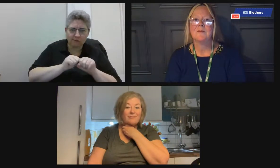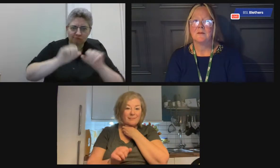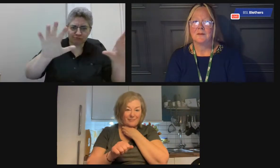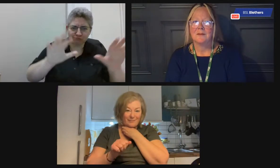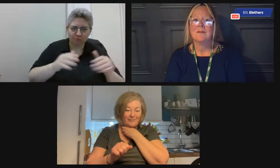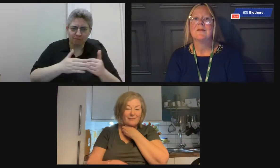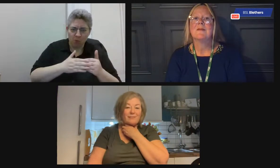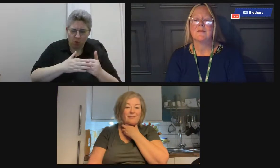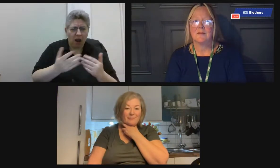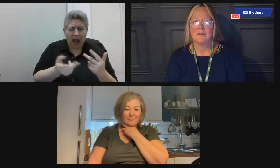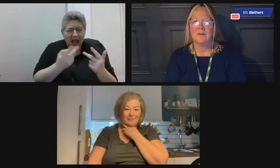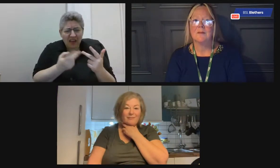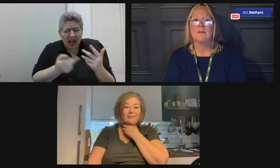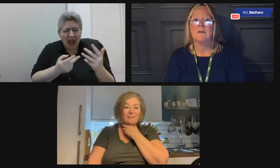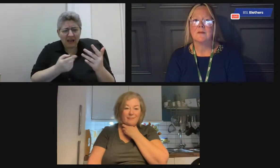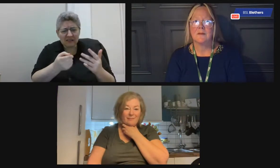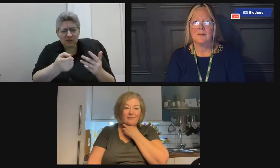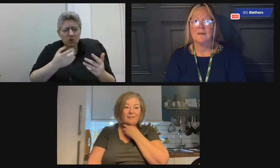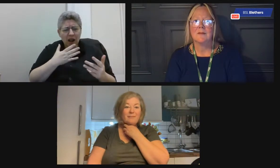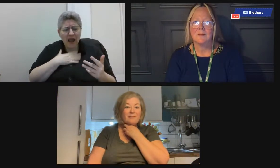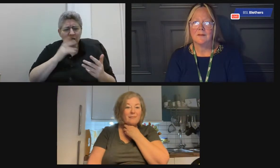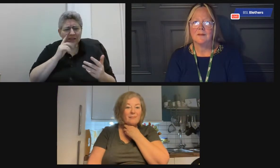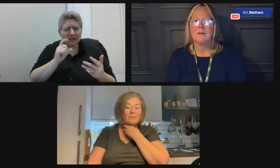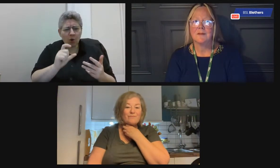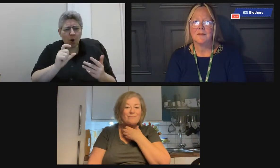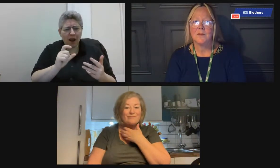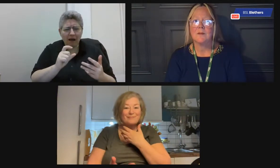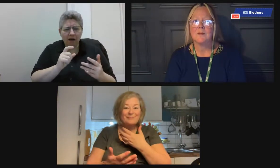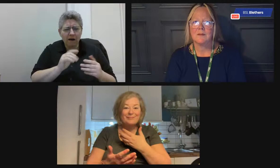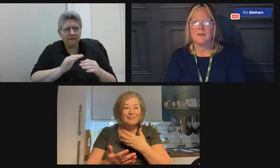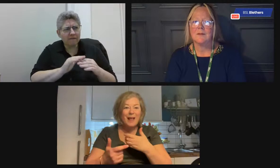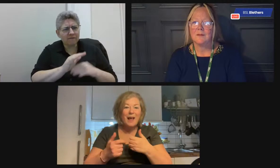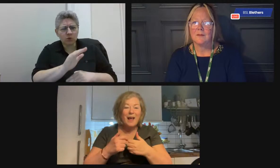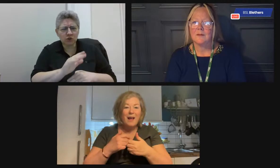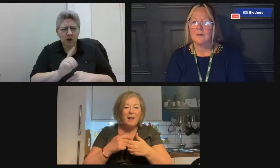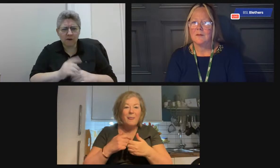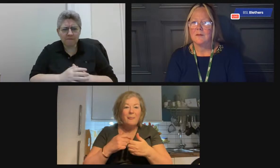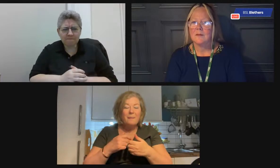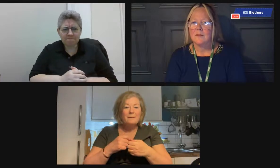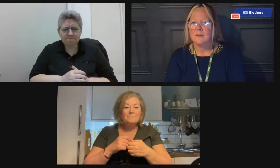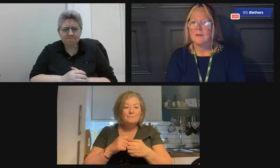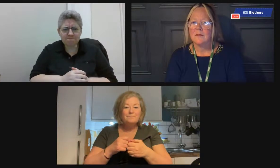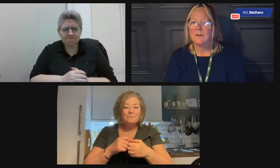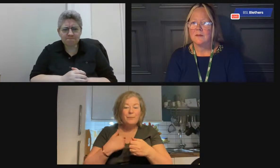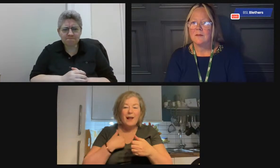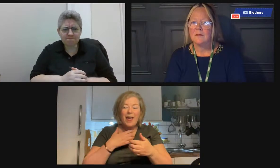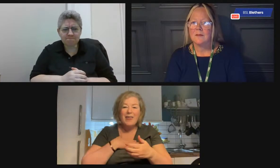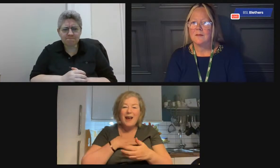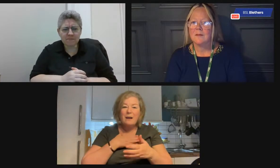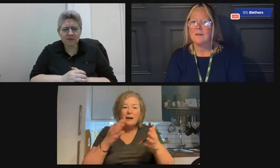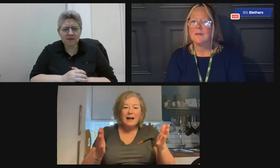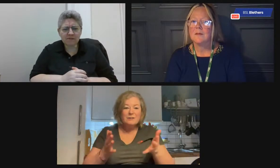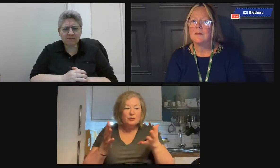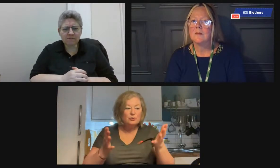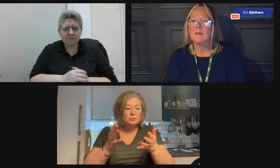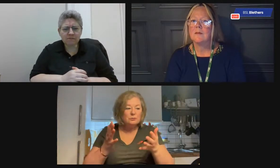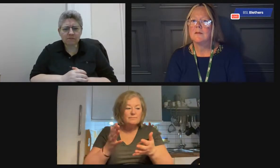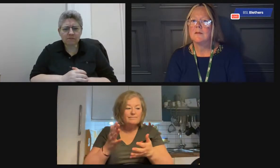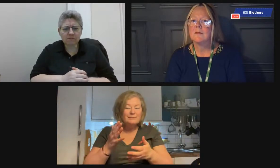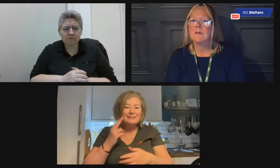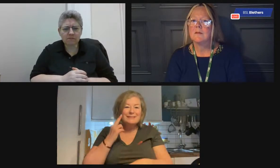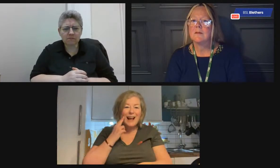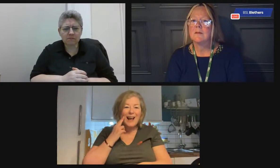you're saying, like you would love the MacMillan Deaf Cancer Support Group to come to Scotland. So what would you like, Colin? And then next,